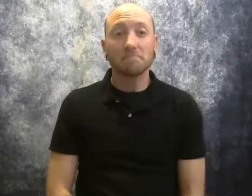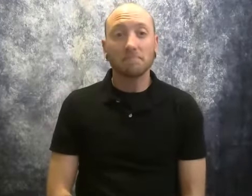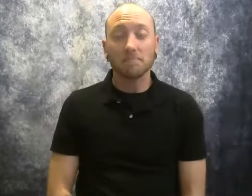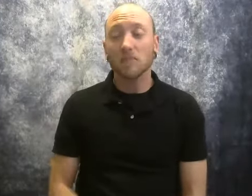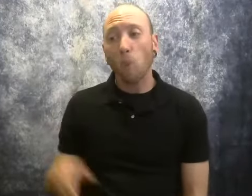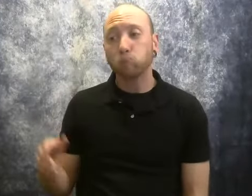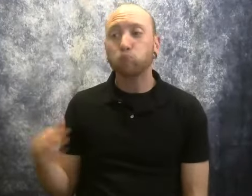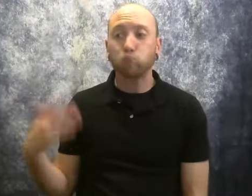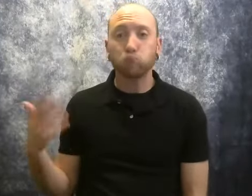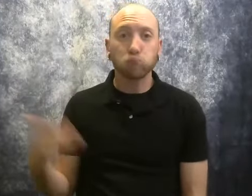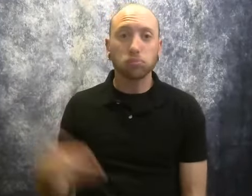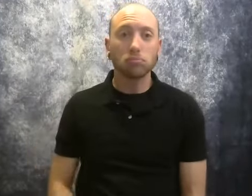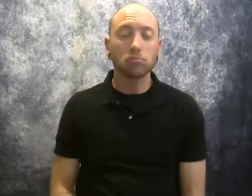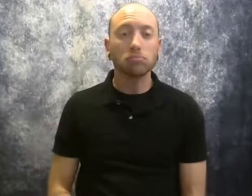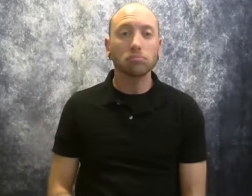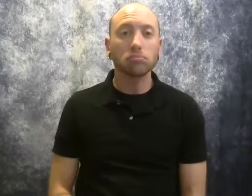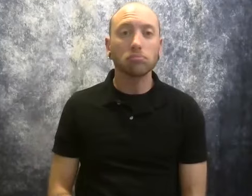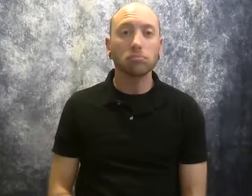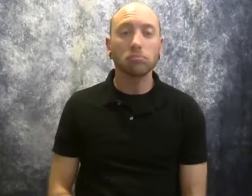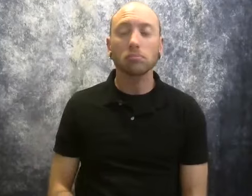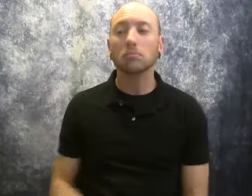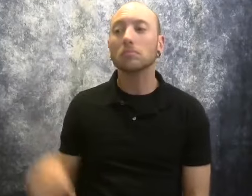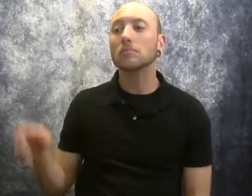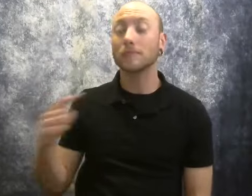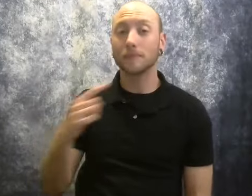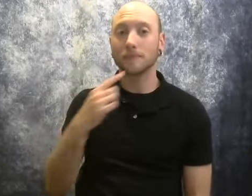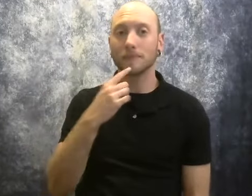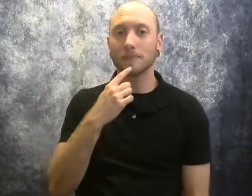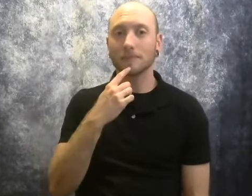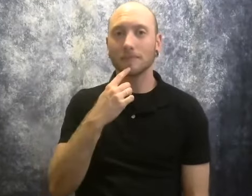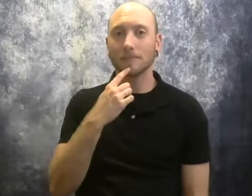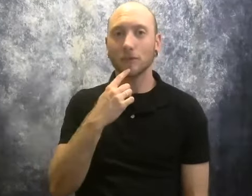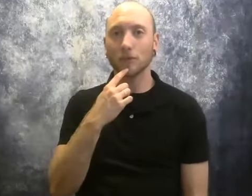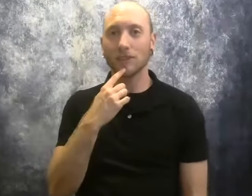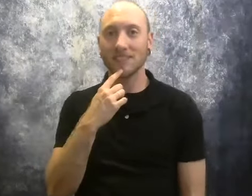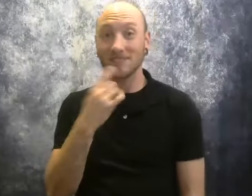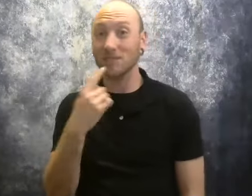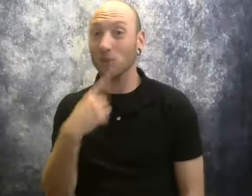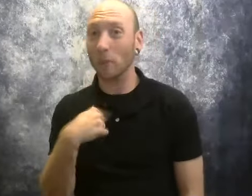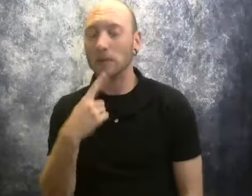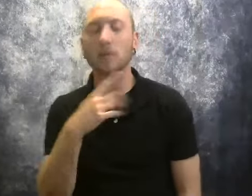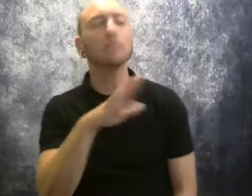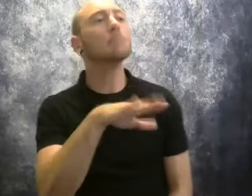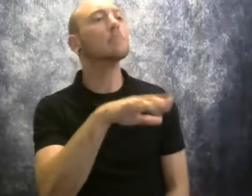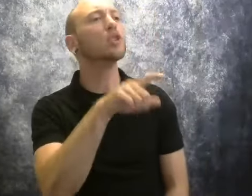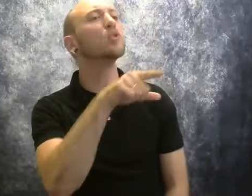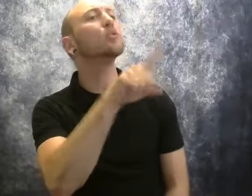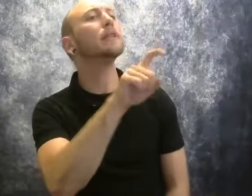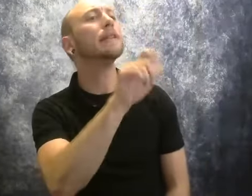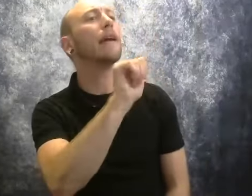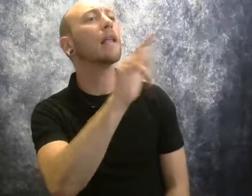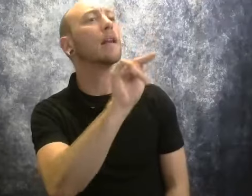after a period, I don't know, not that long, but she came along and said, "You have to go to